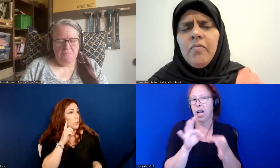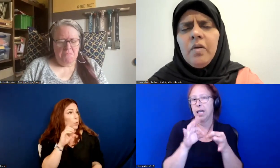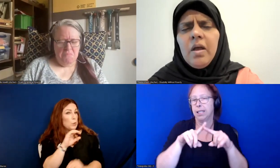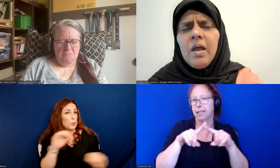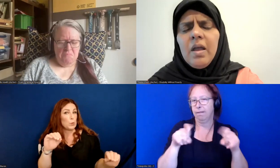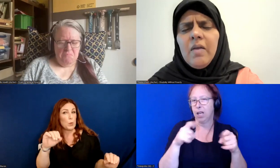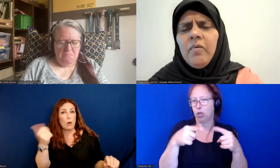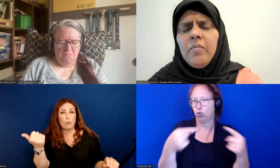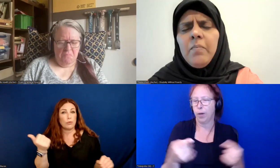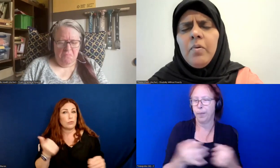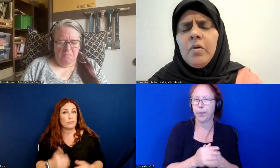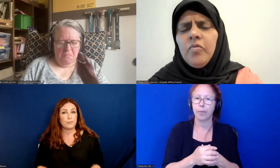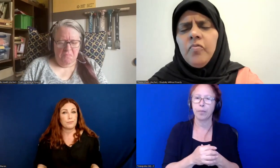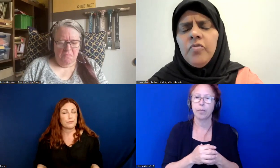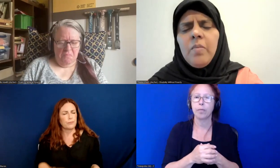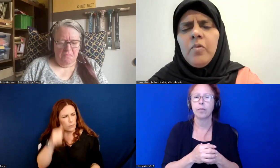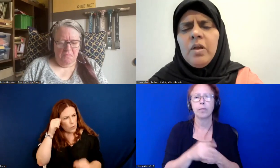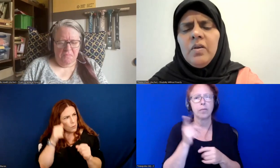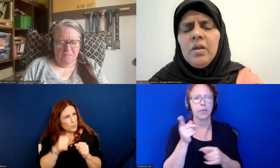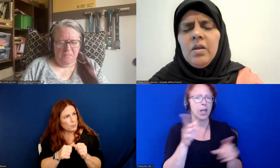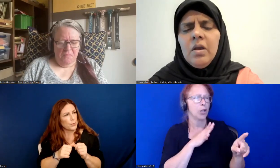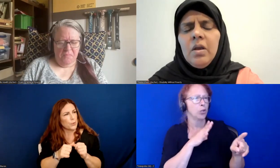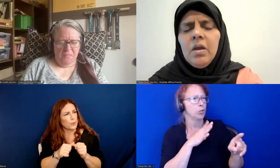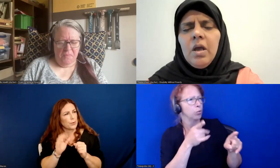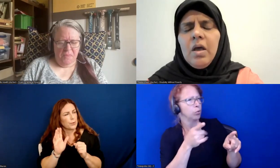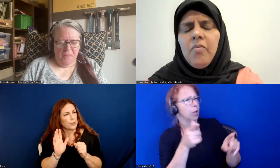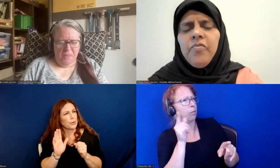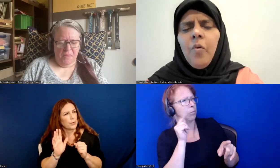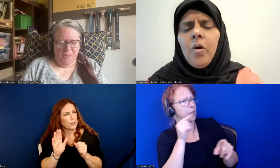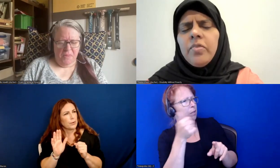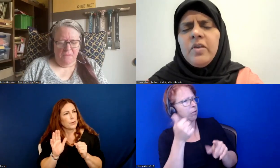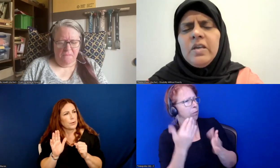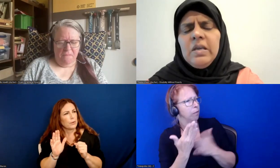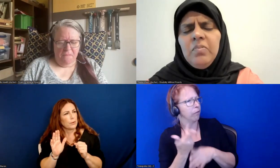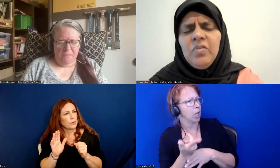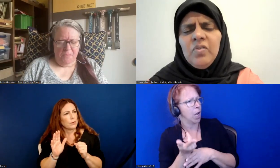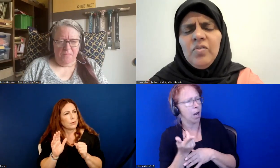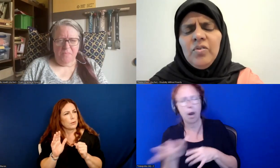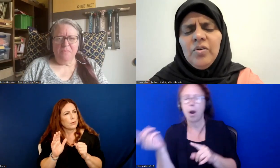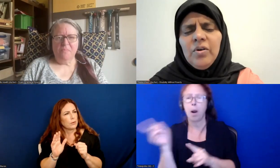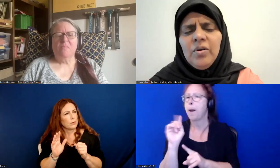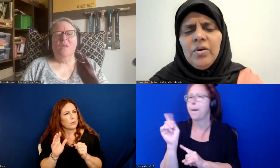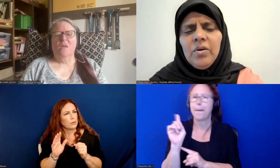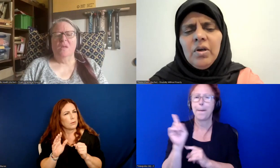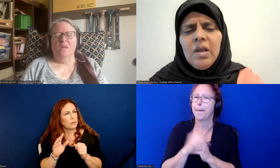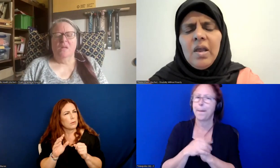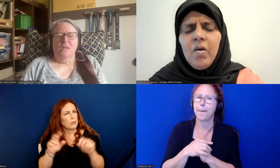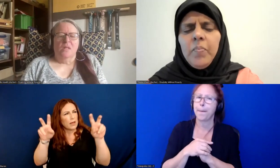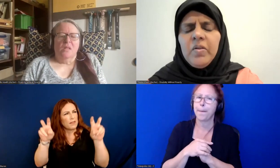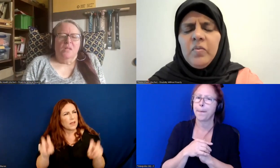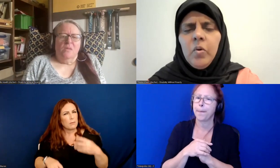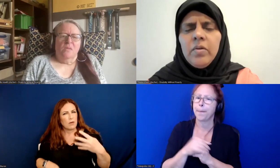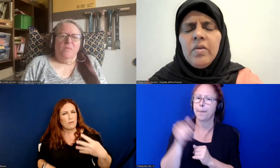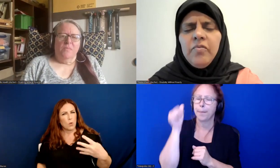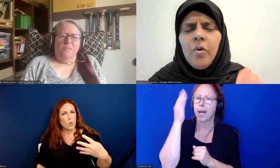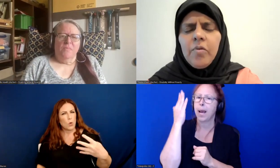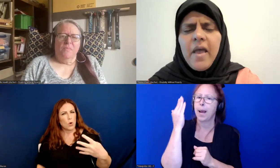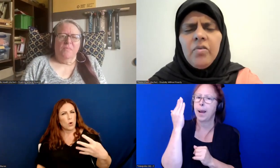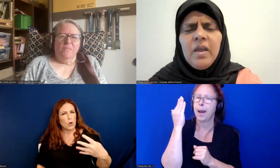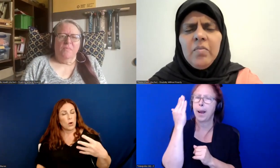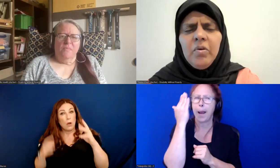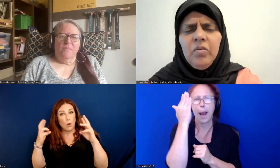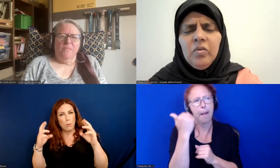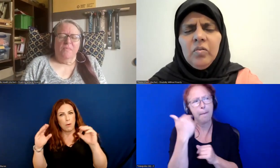more. I remember for some reason four themes, and I hope it's more than